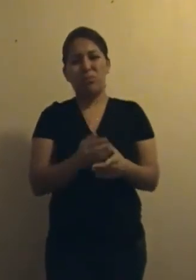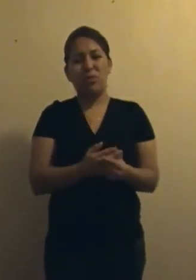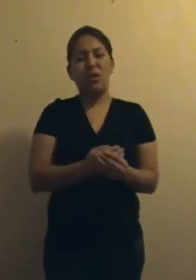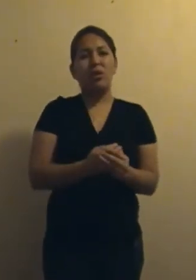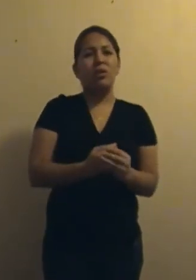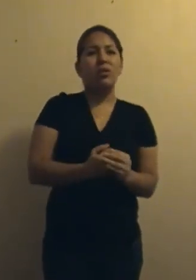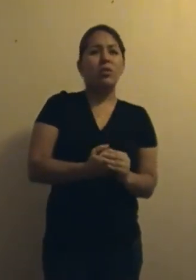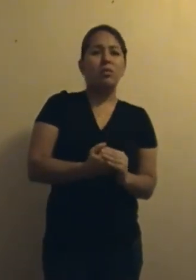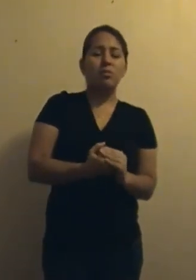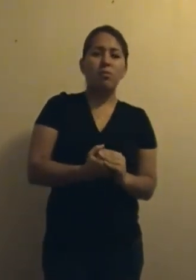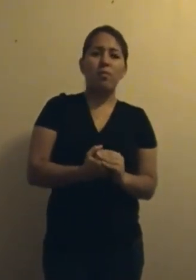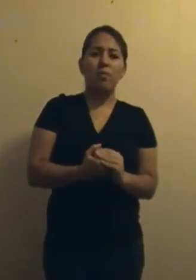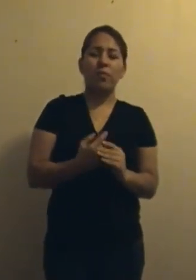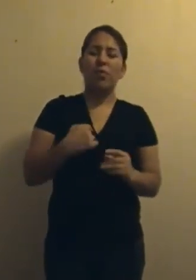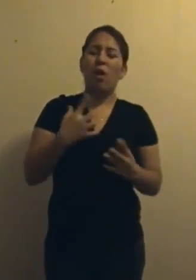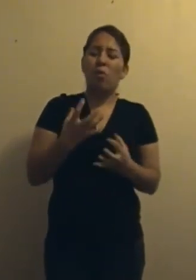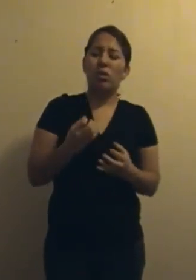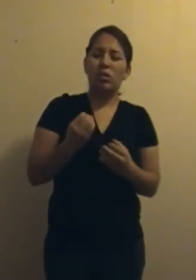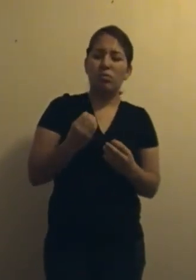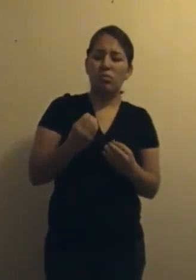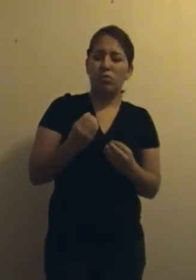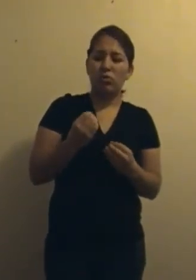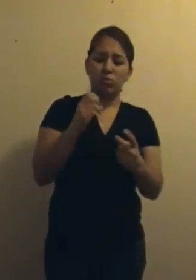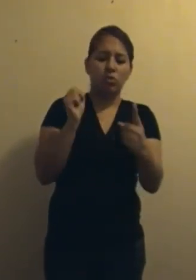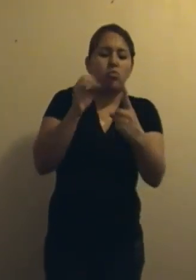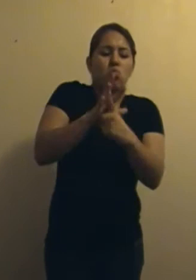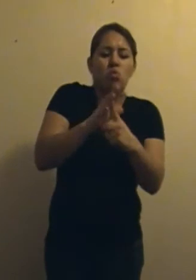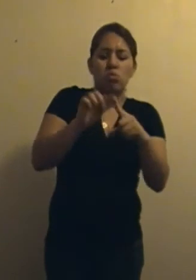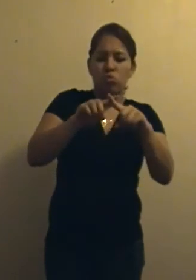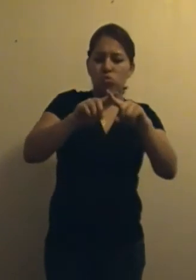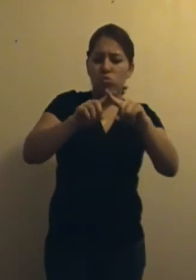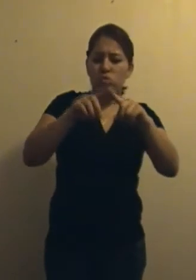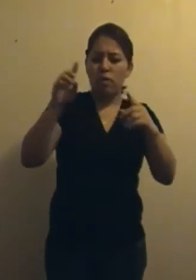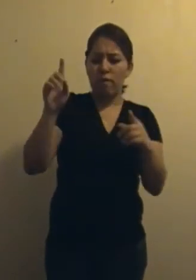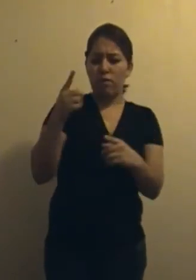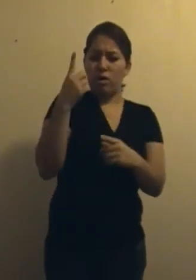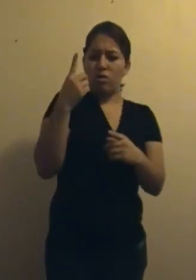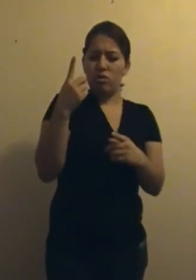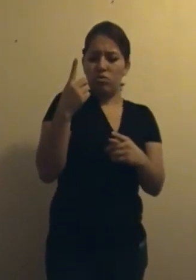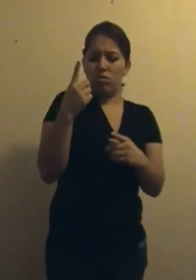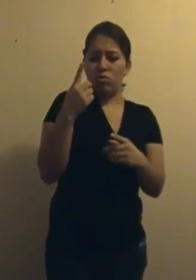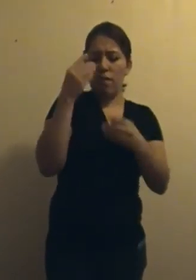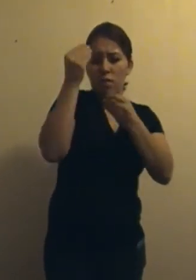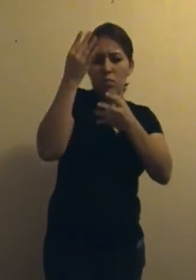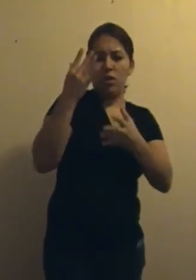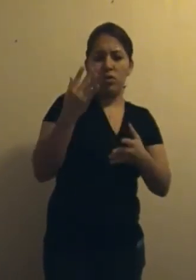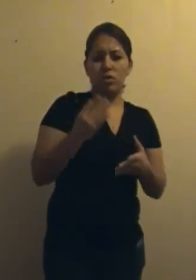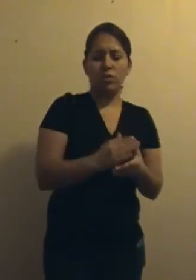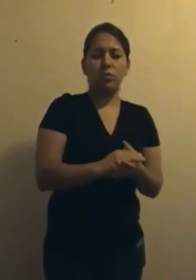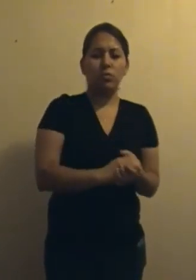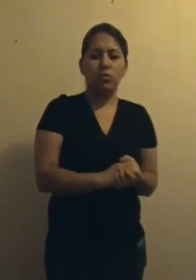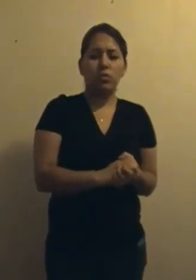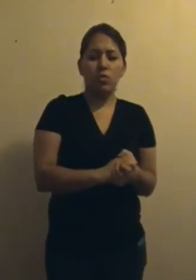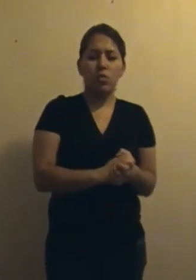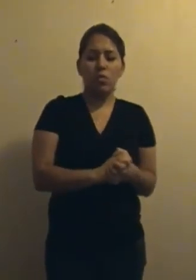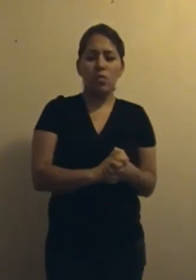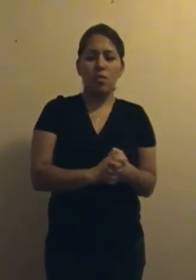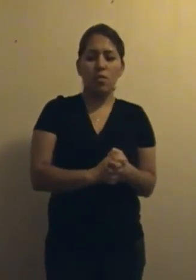to realize that there is a quality information on some of these issues that they're reading about in their books, that they are real issues that people are writing